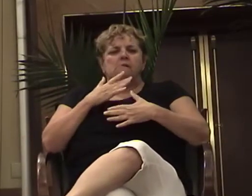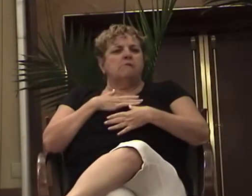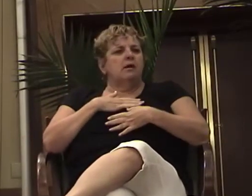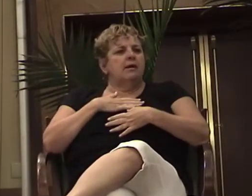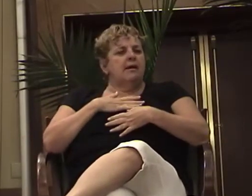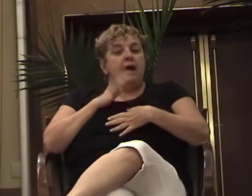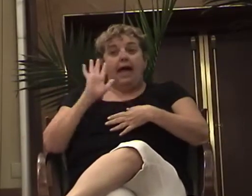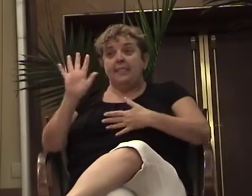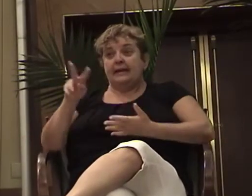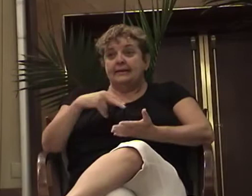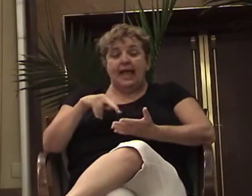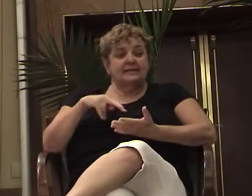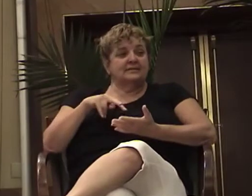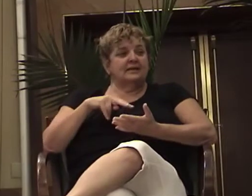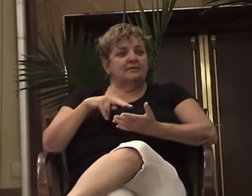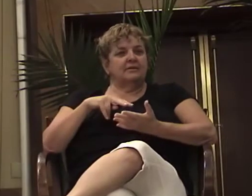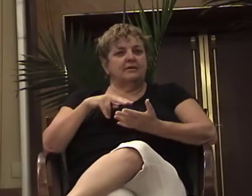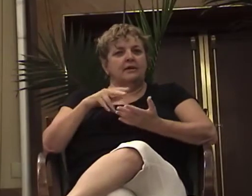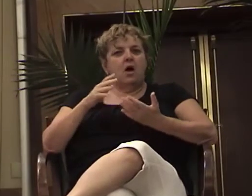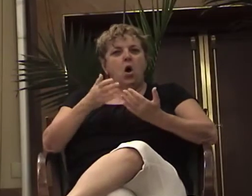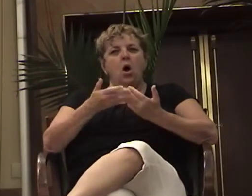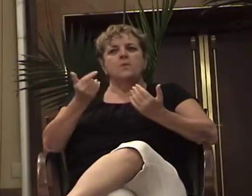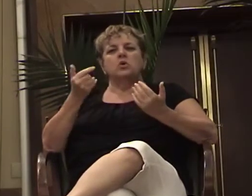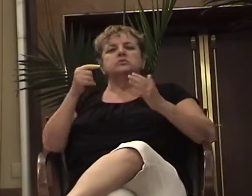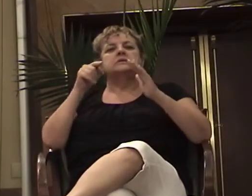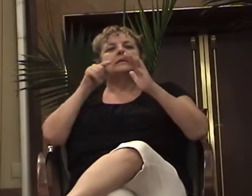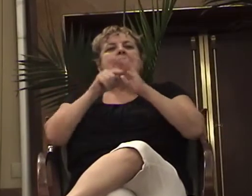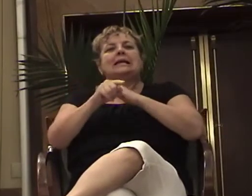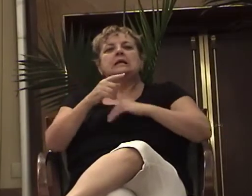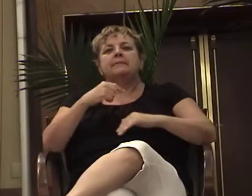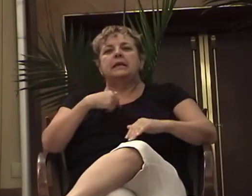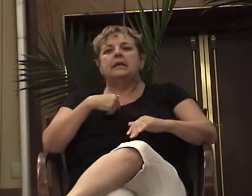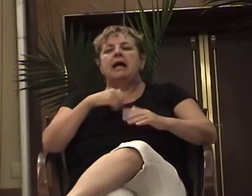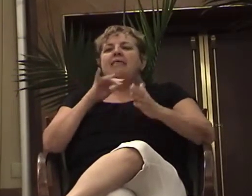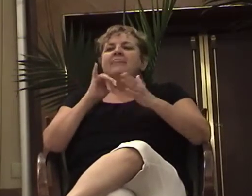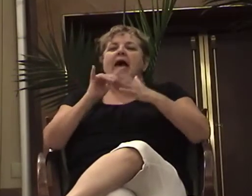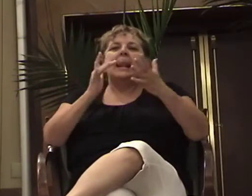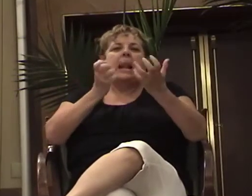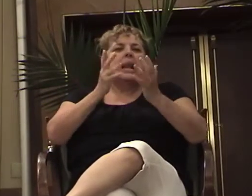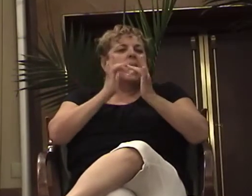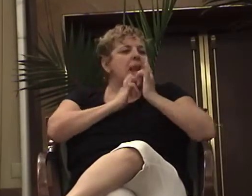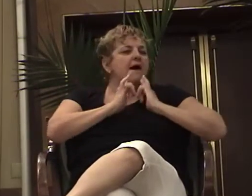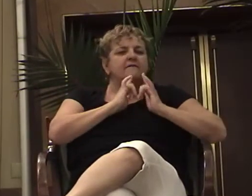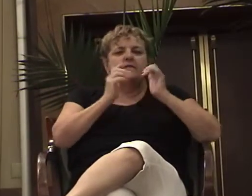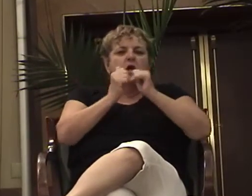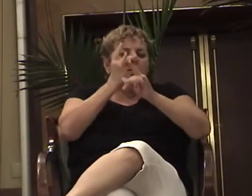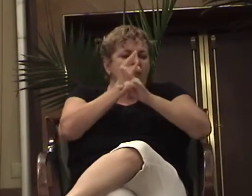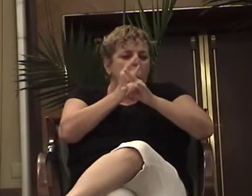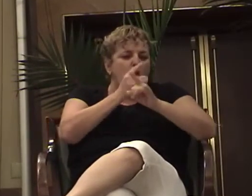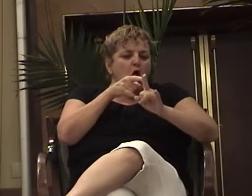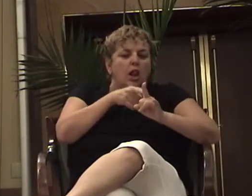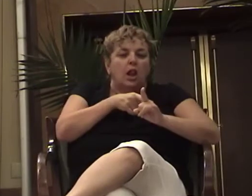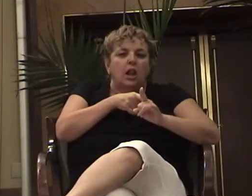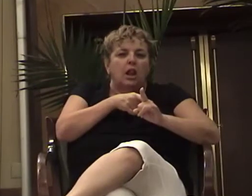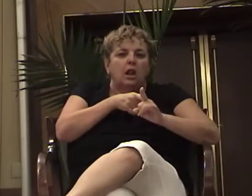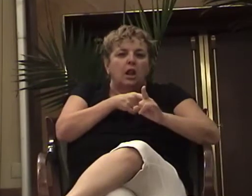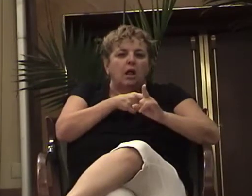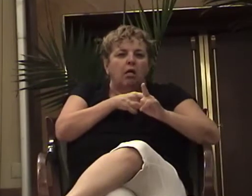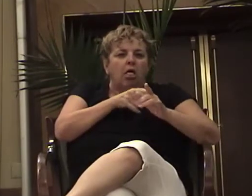dance almost killed me. That love affair that I had with alcohol almost killed me. So I'm